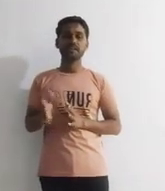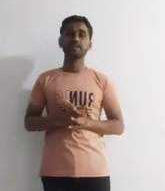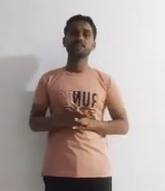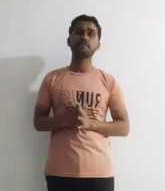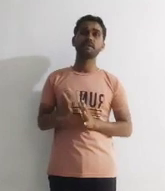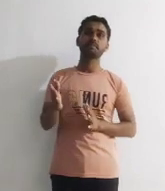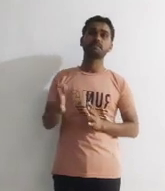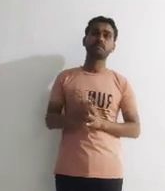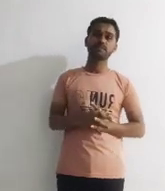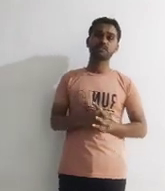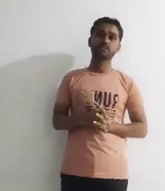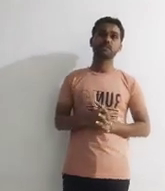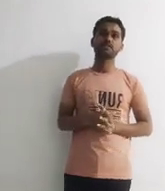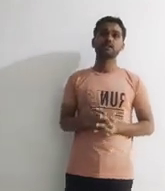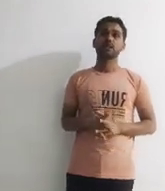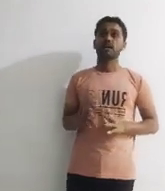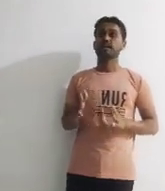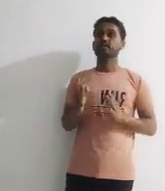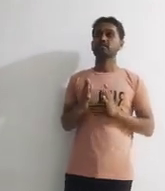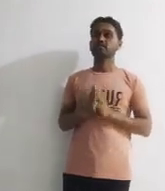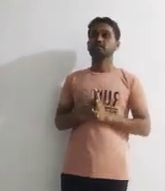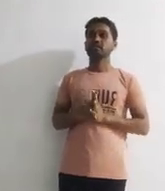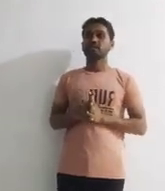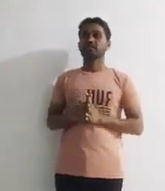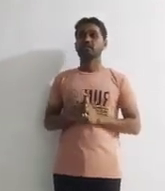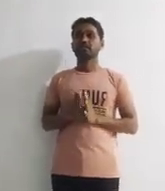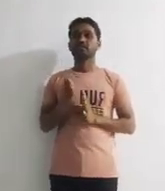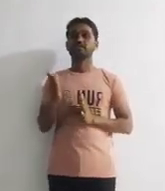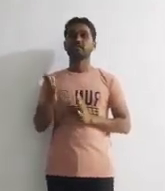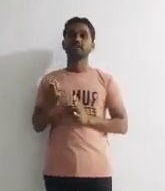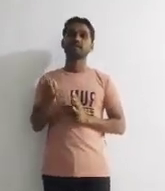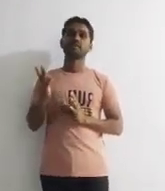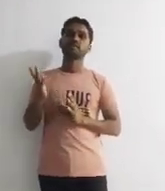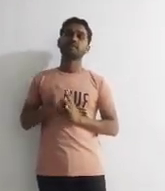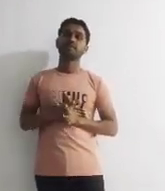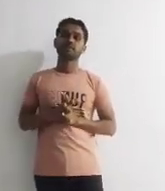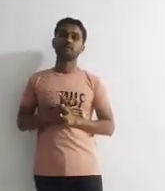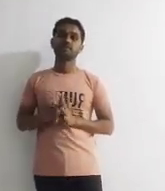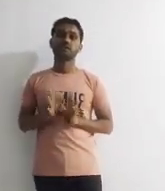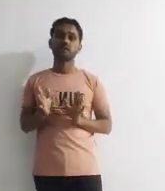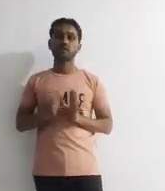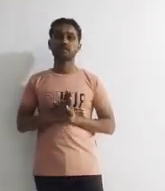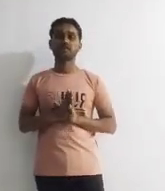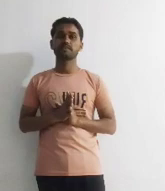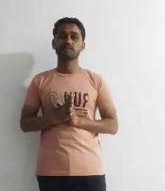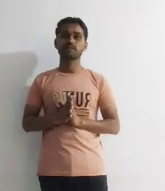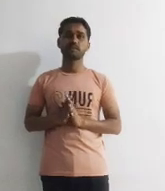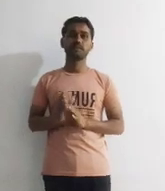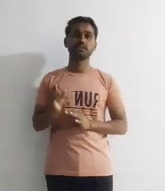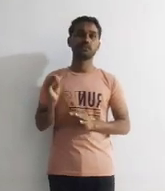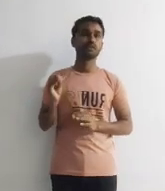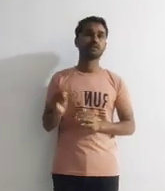a separate path of execution. And threads are independent. If there occurs exception in one